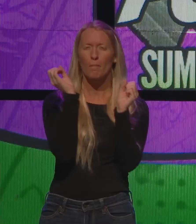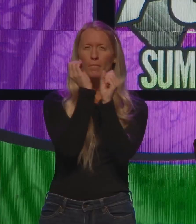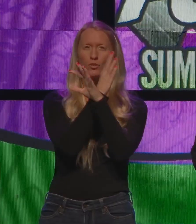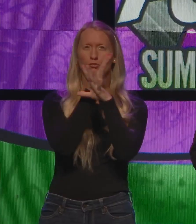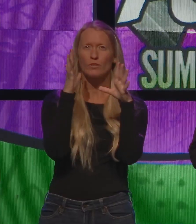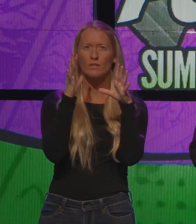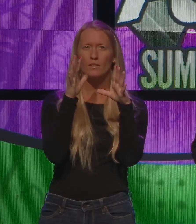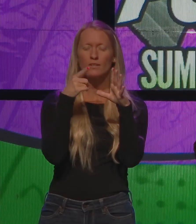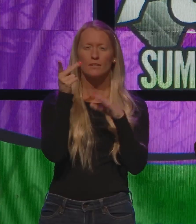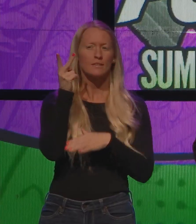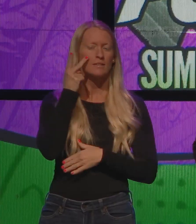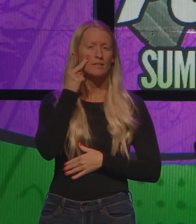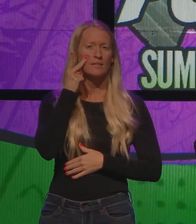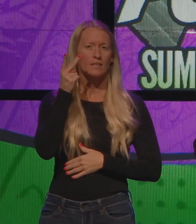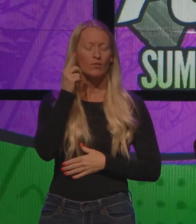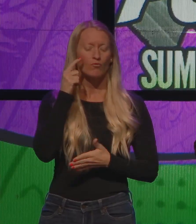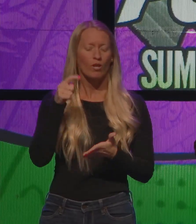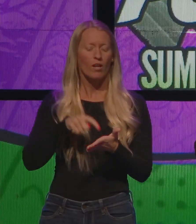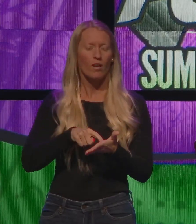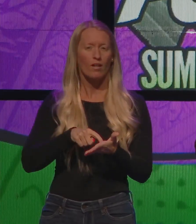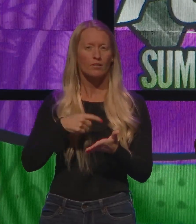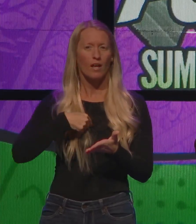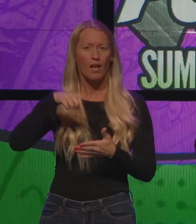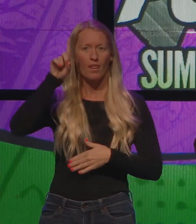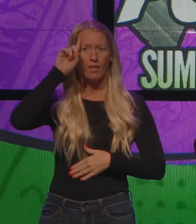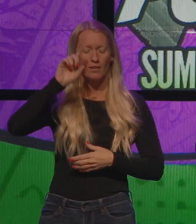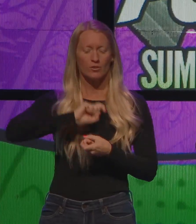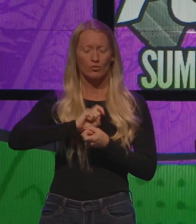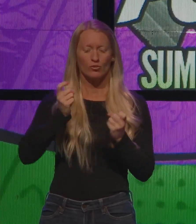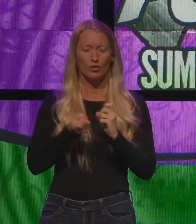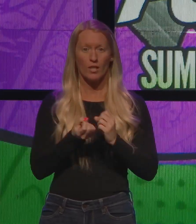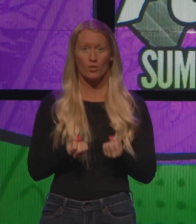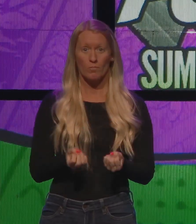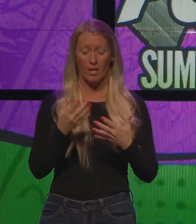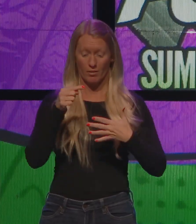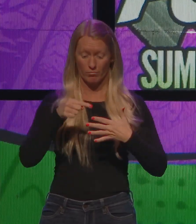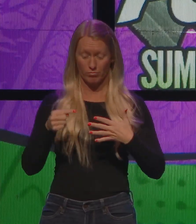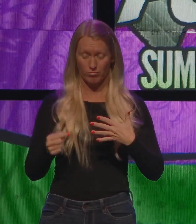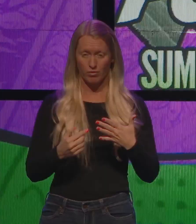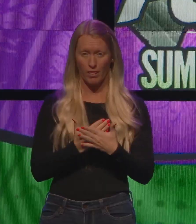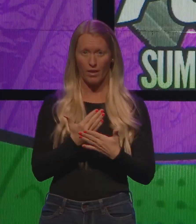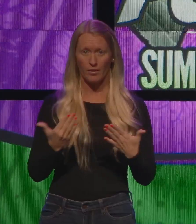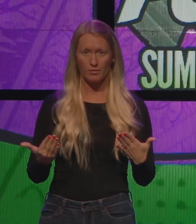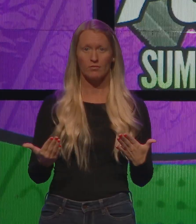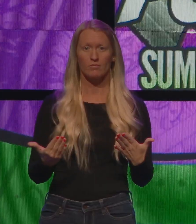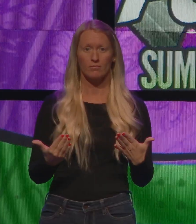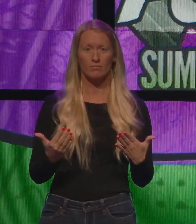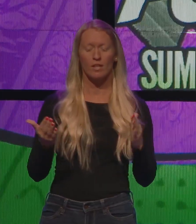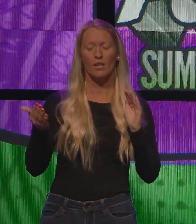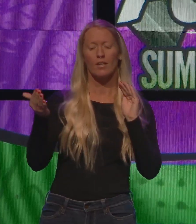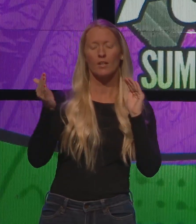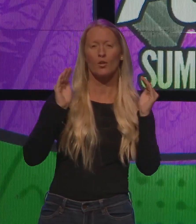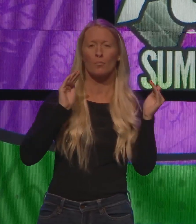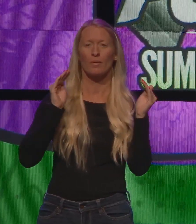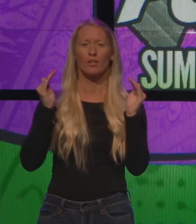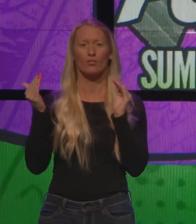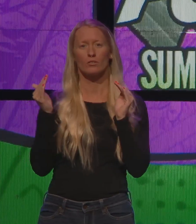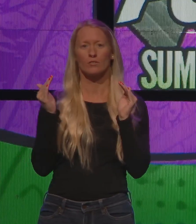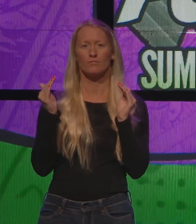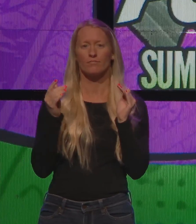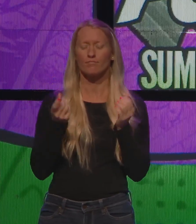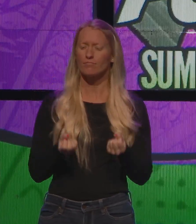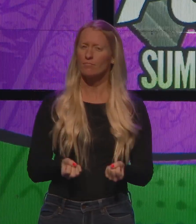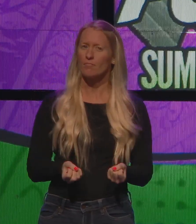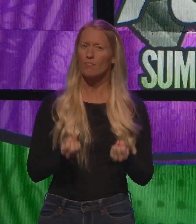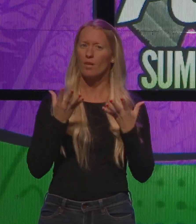behold? I think it would change a lot of things in comparison to the massive problem